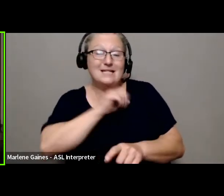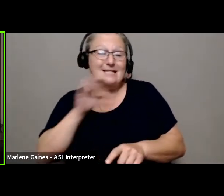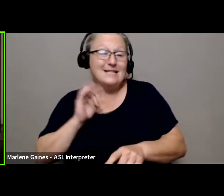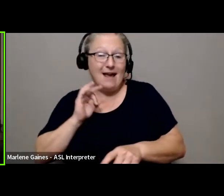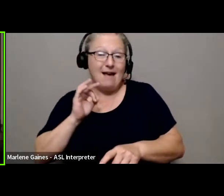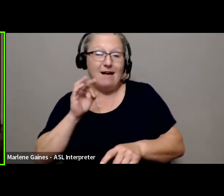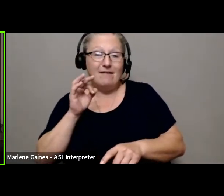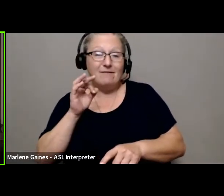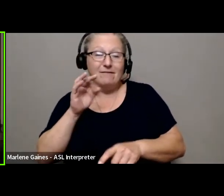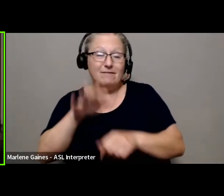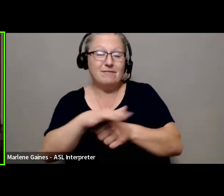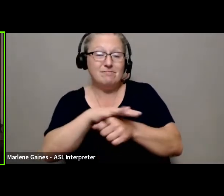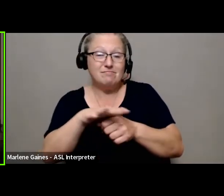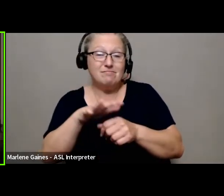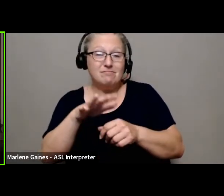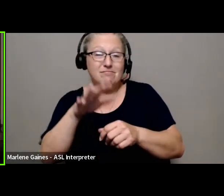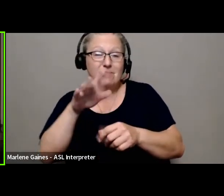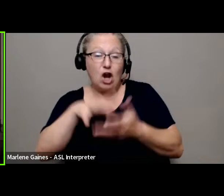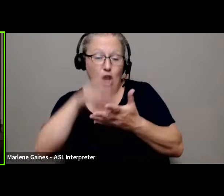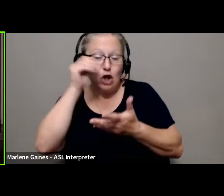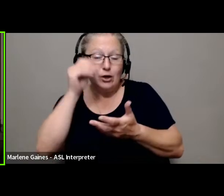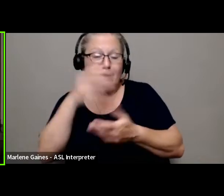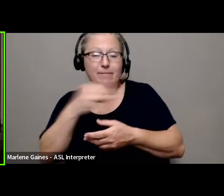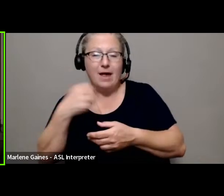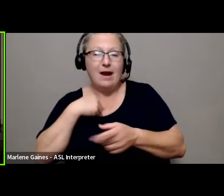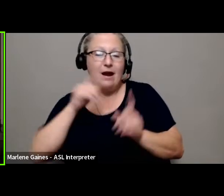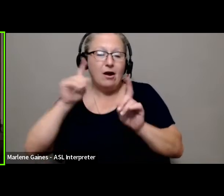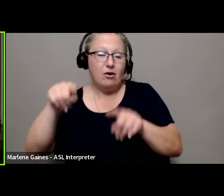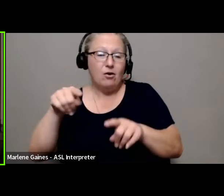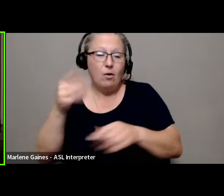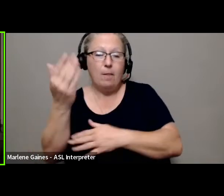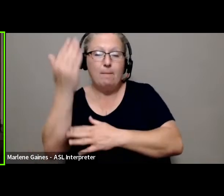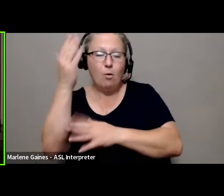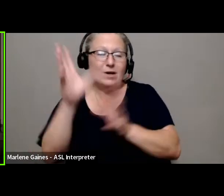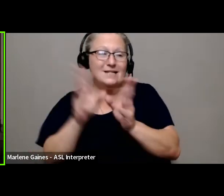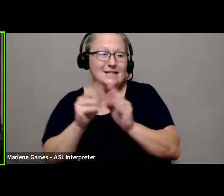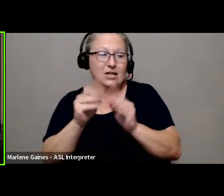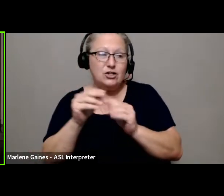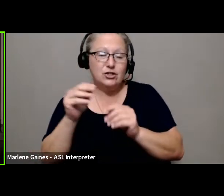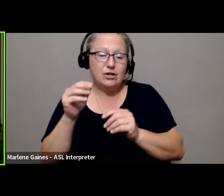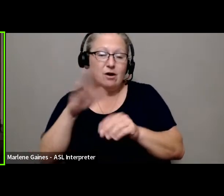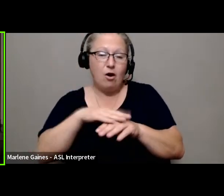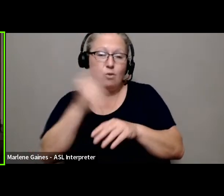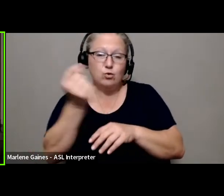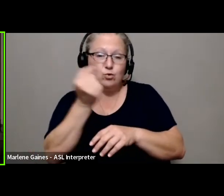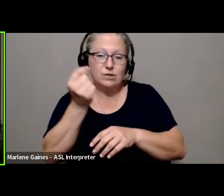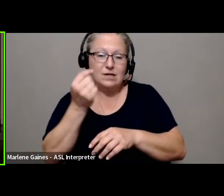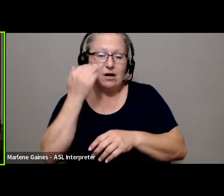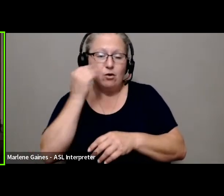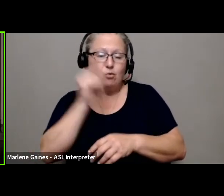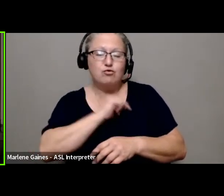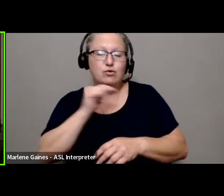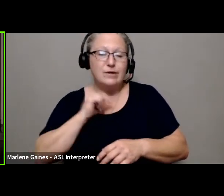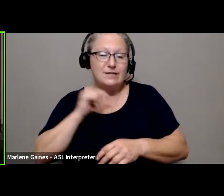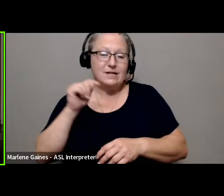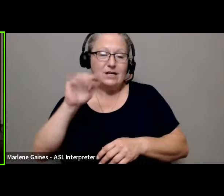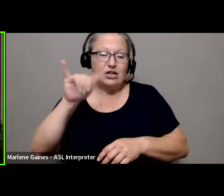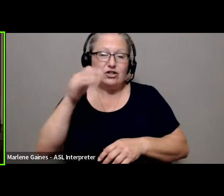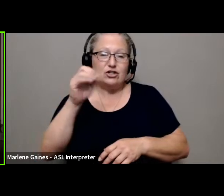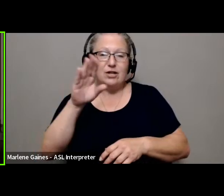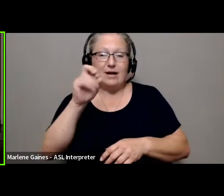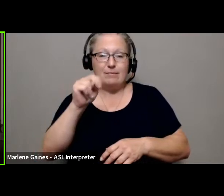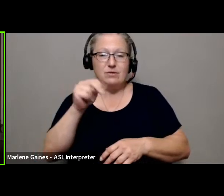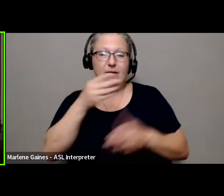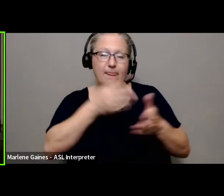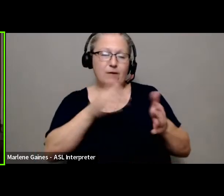at the staff site, the staff professional learning there. And I was able to attend the morning session on Tuesday. I know that Trustee Jacobson was